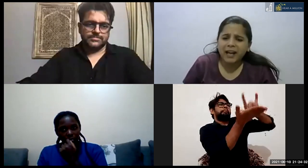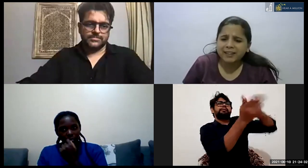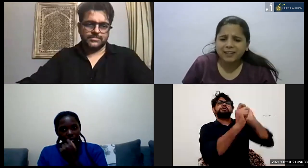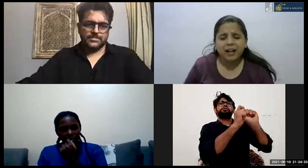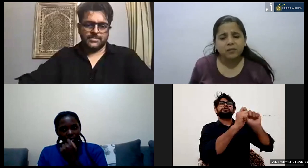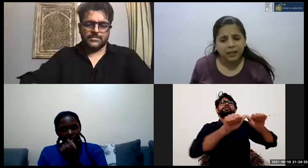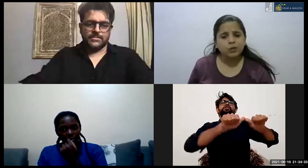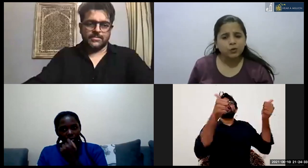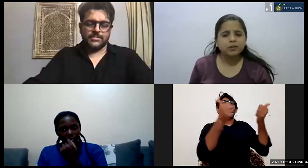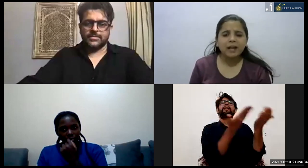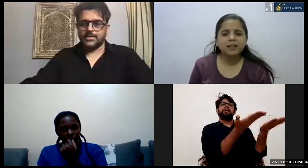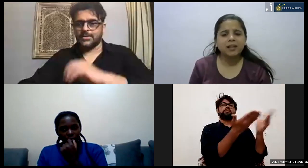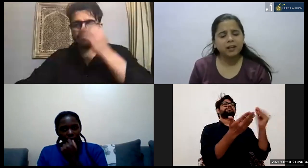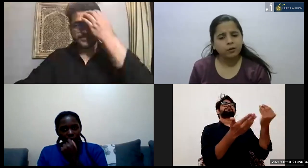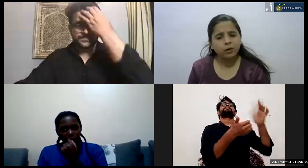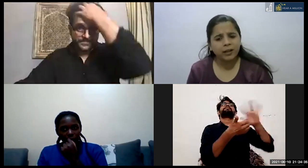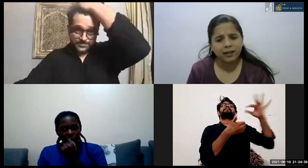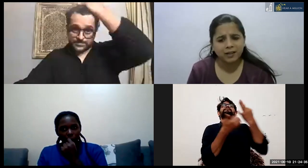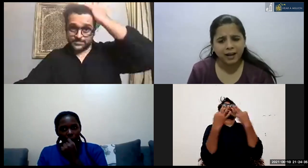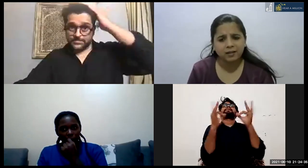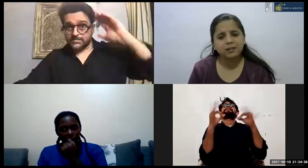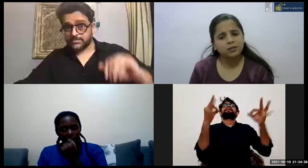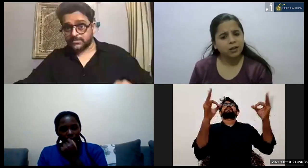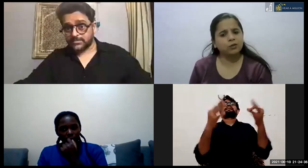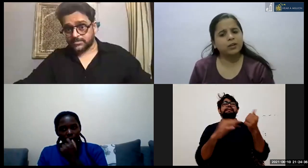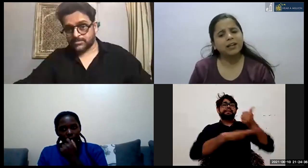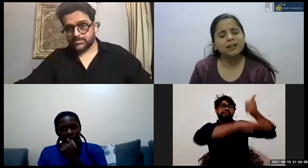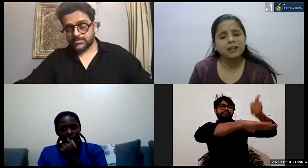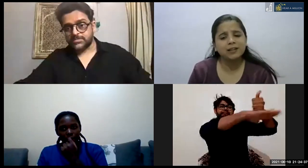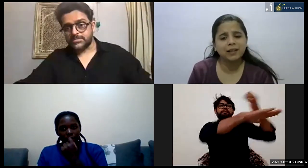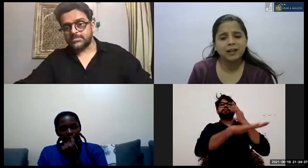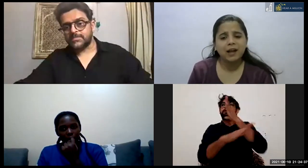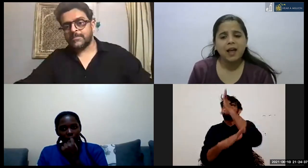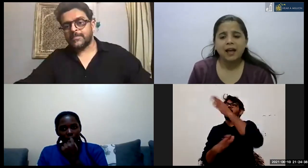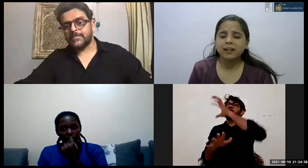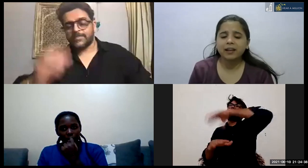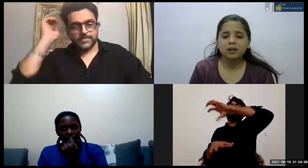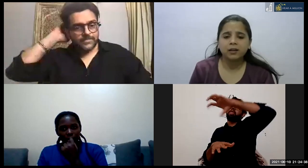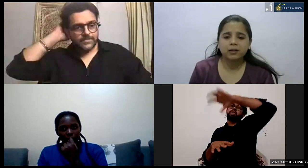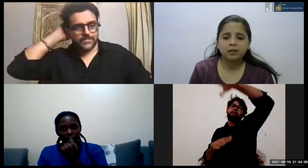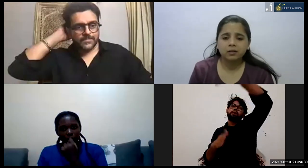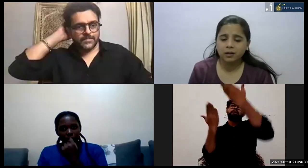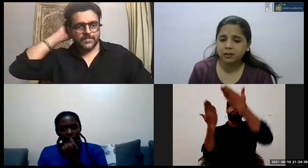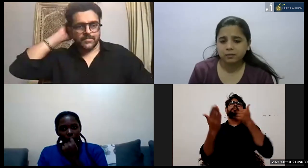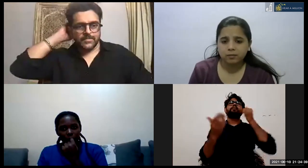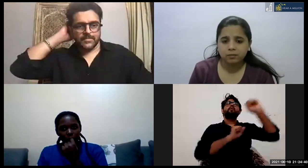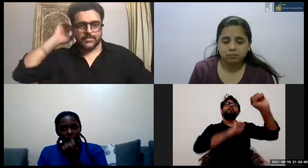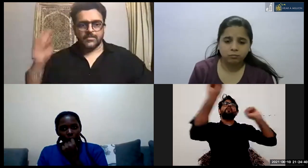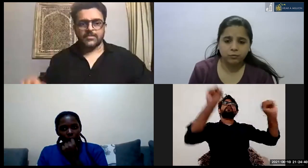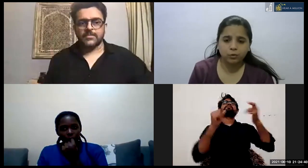purpose. But I think that we can use that thing in rural areas, right? And students can easily and they can